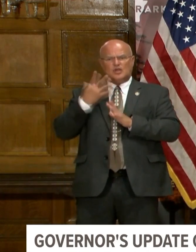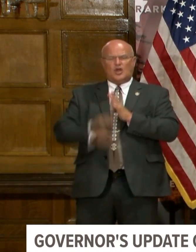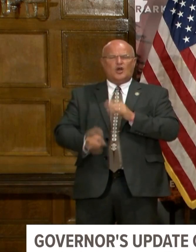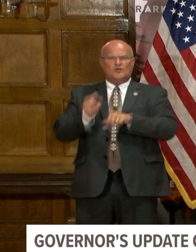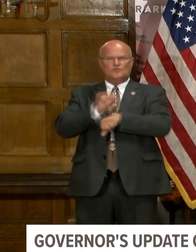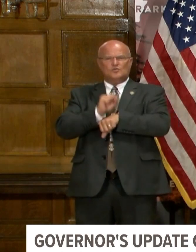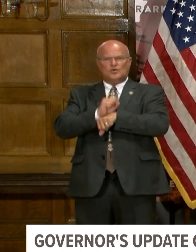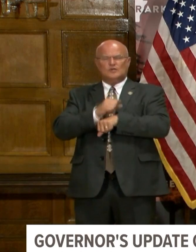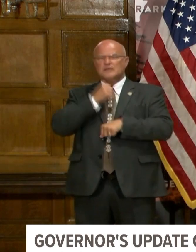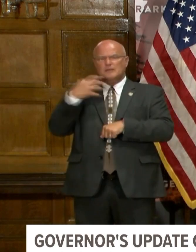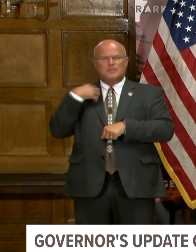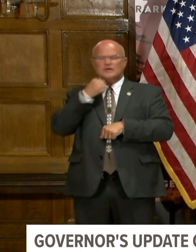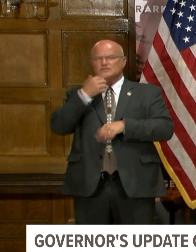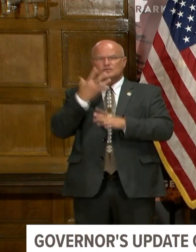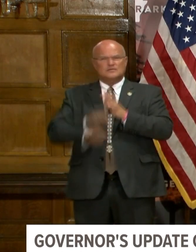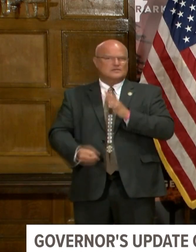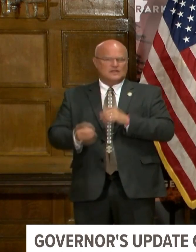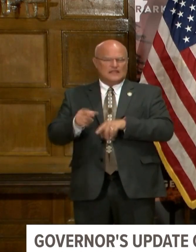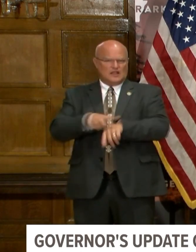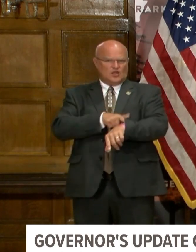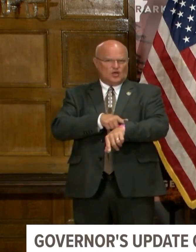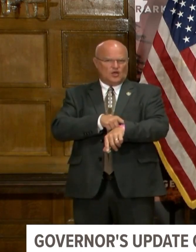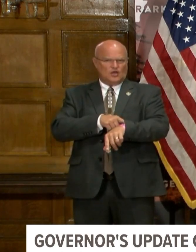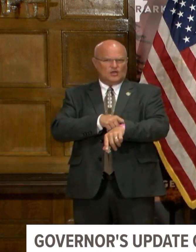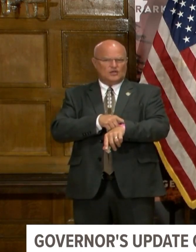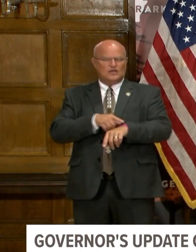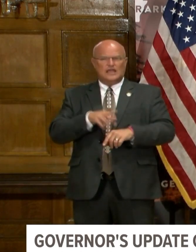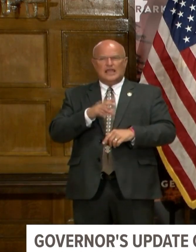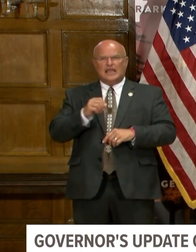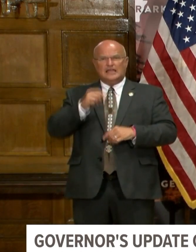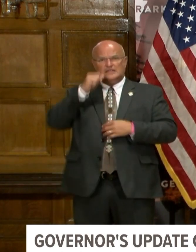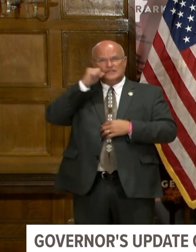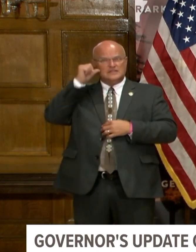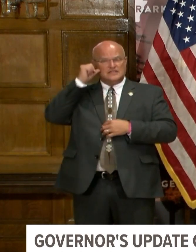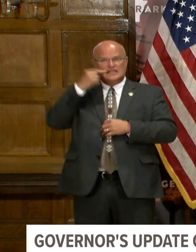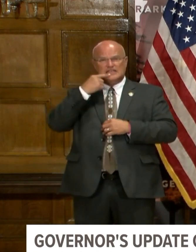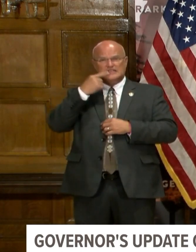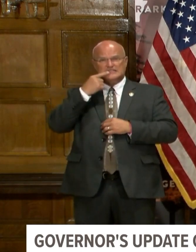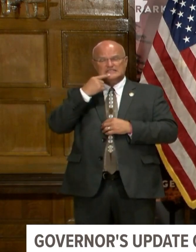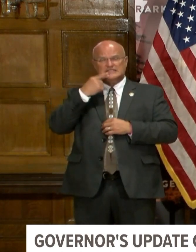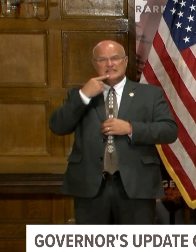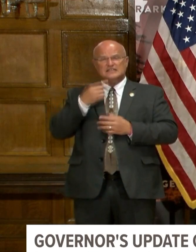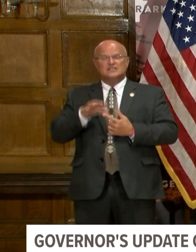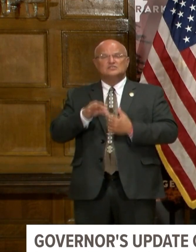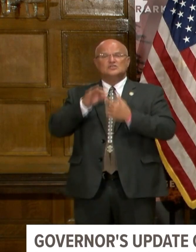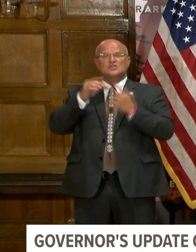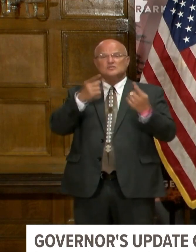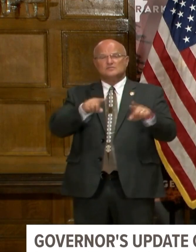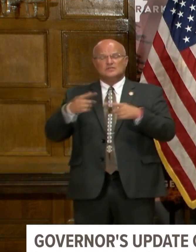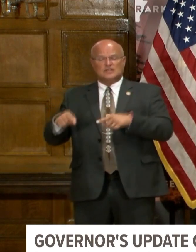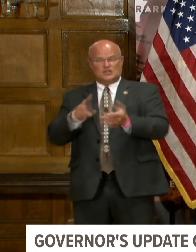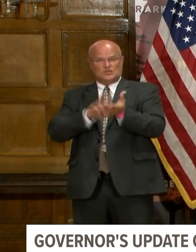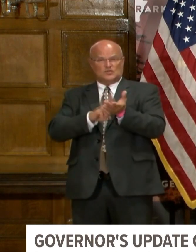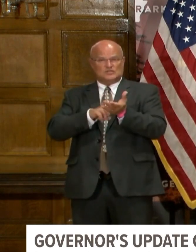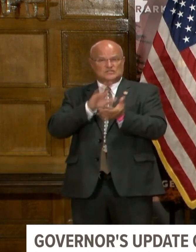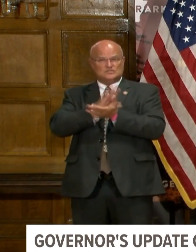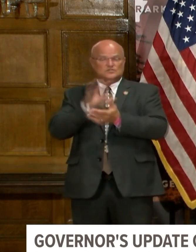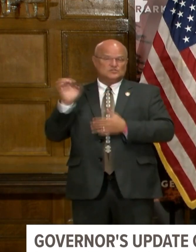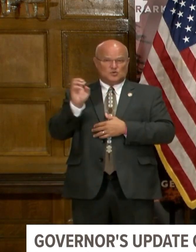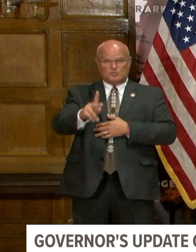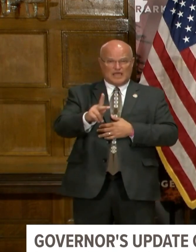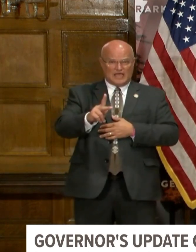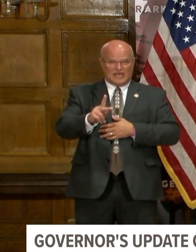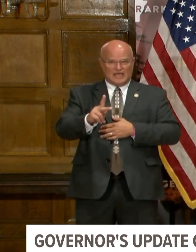my boss won't let me be out of work that long? Oh, and just yesterday you said in certain circumstances, nurses at schools can go